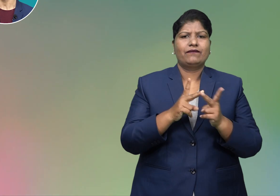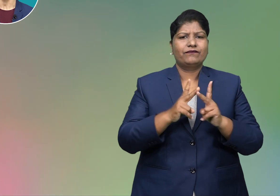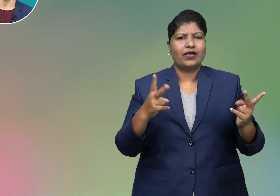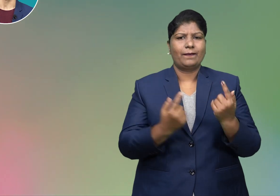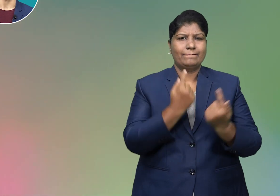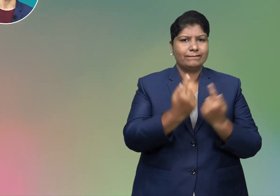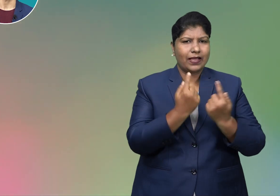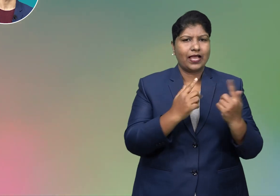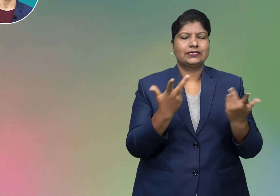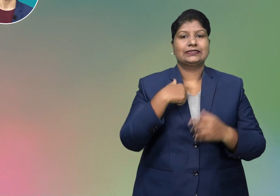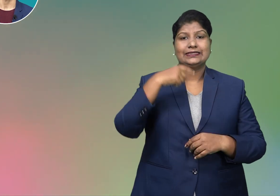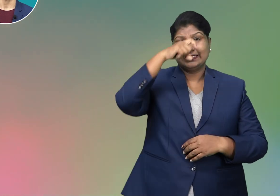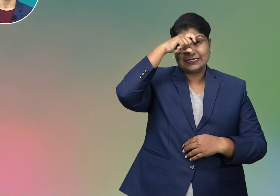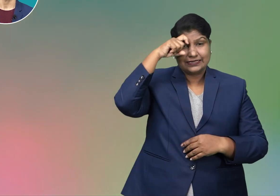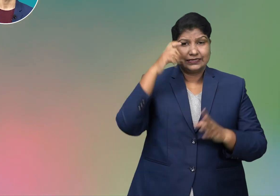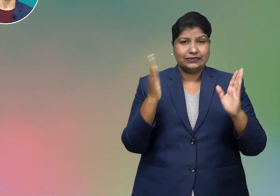to temperature